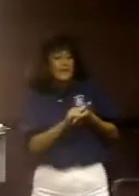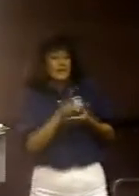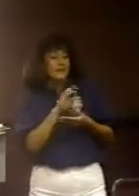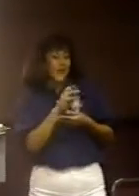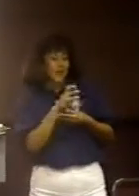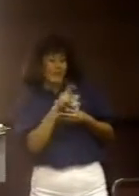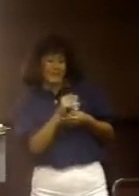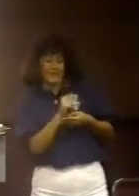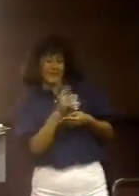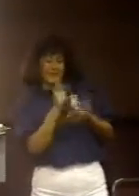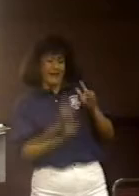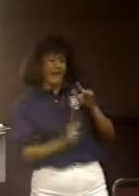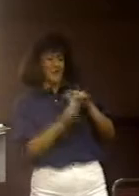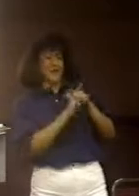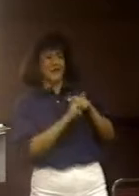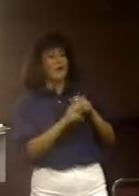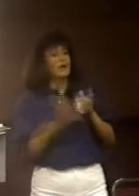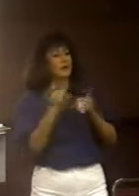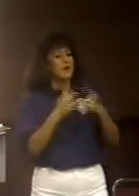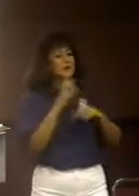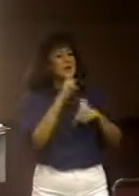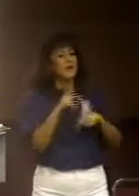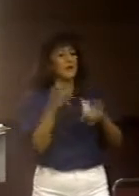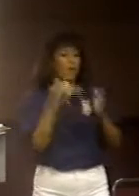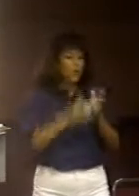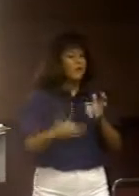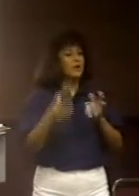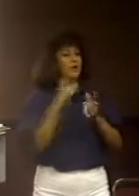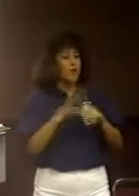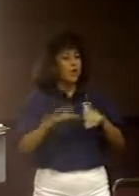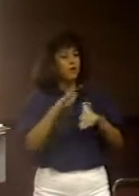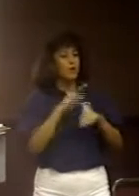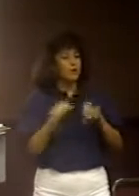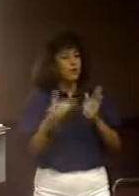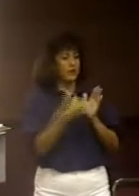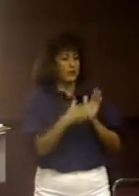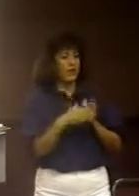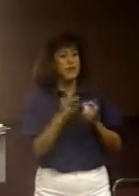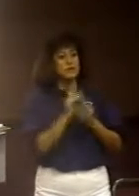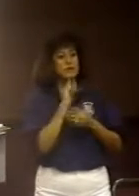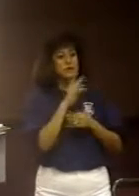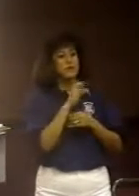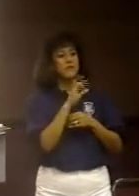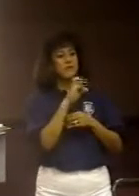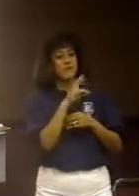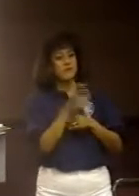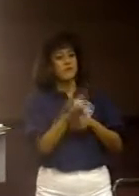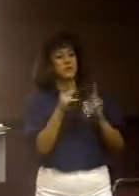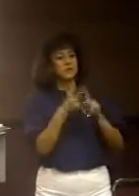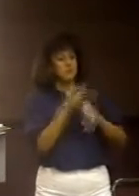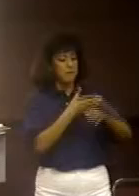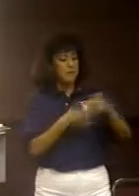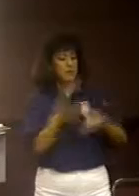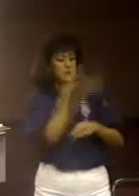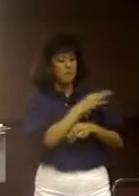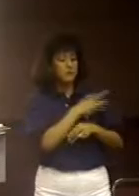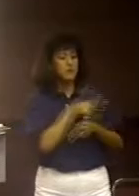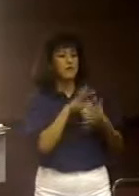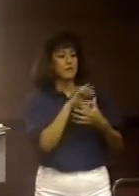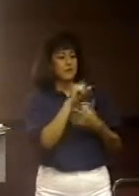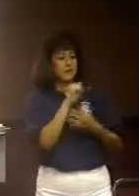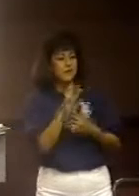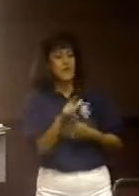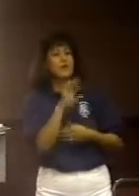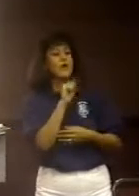comment comes up over and over again. Those features are referred to as manual features of ASL or ASL